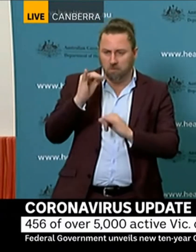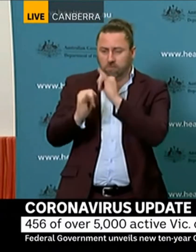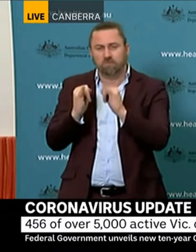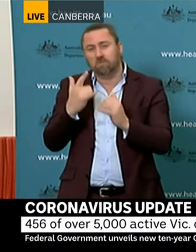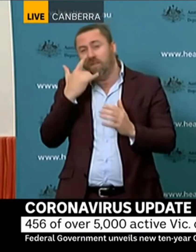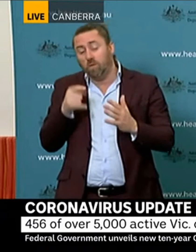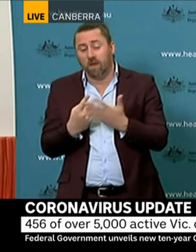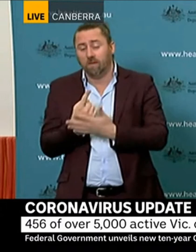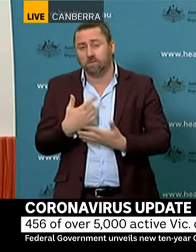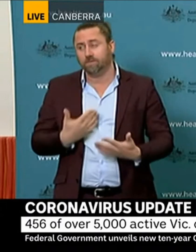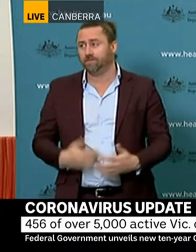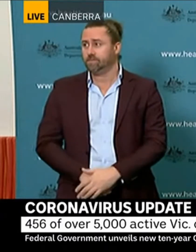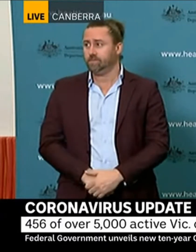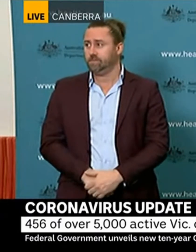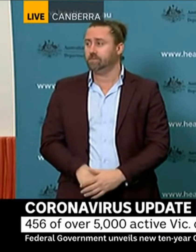that's happened.